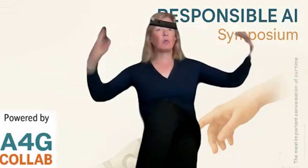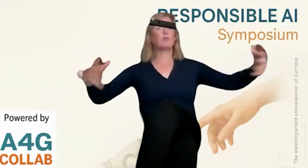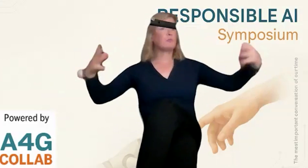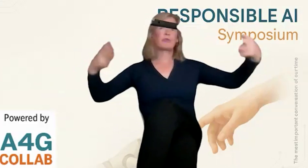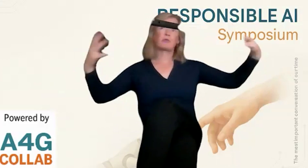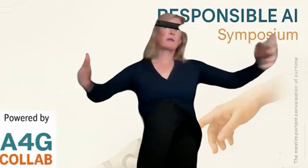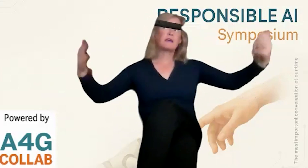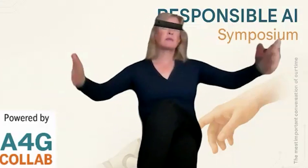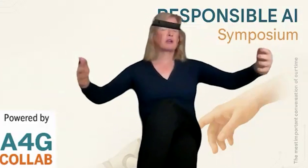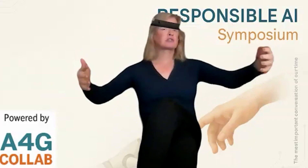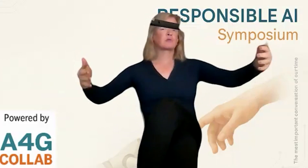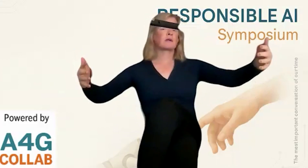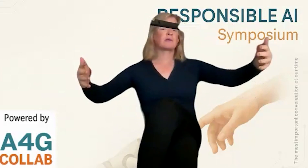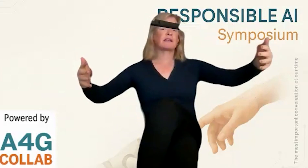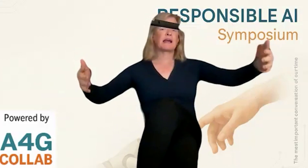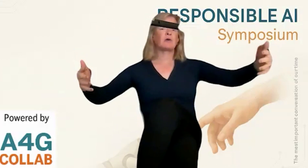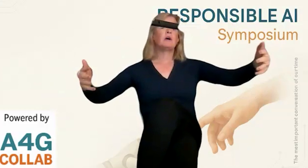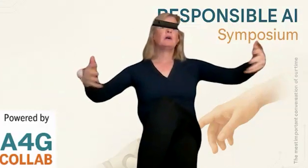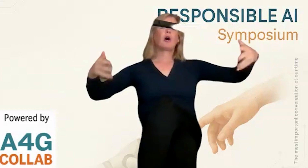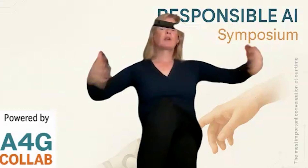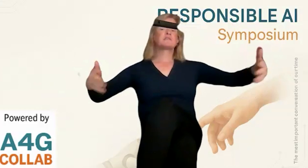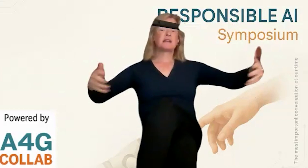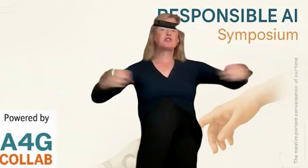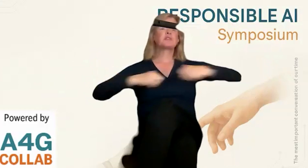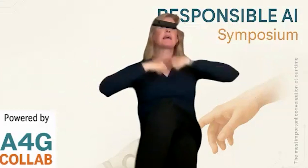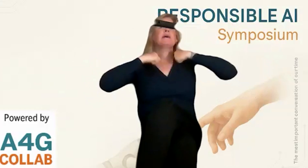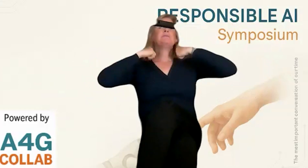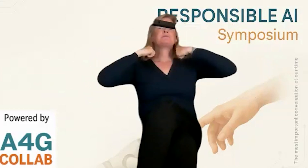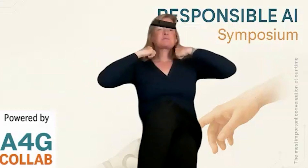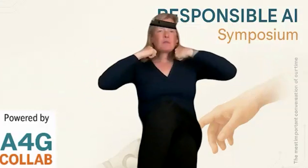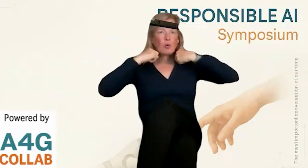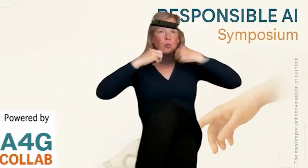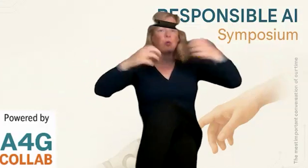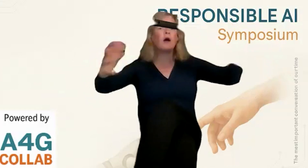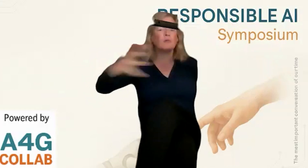the three of the projects we're running right now are essentially